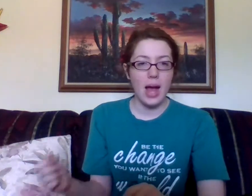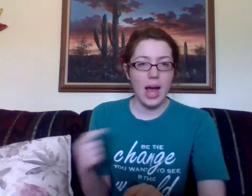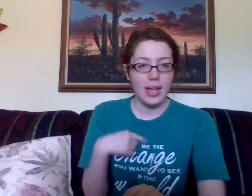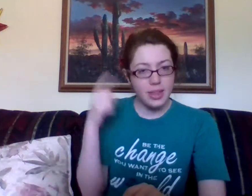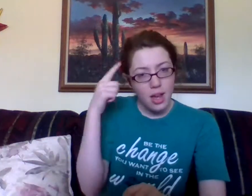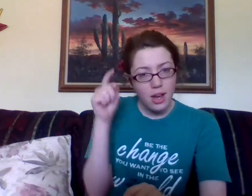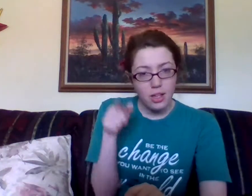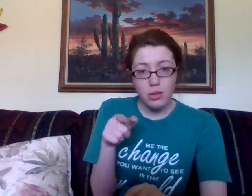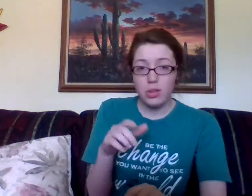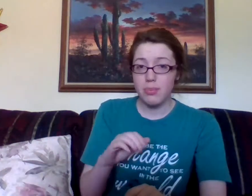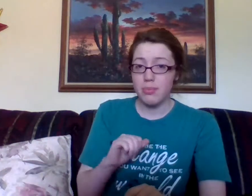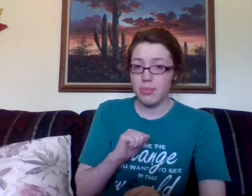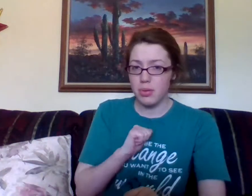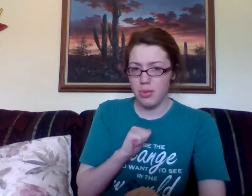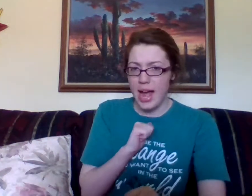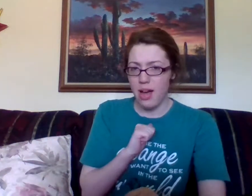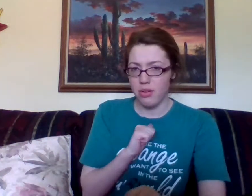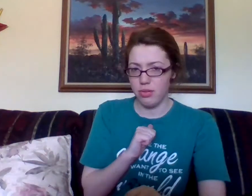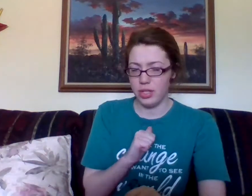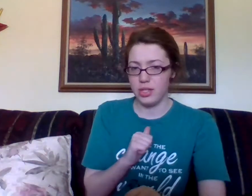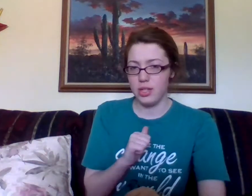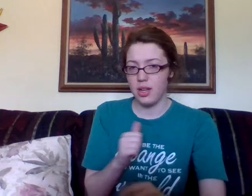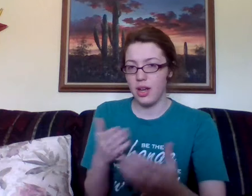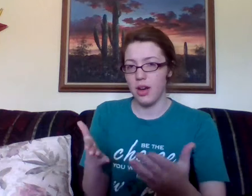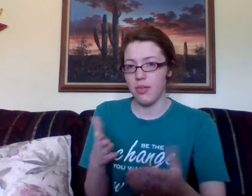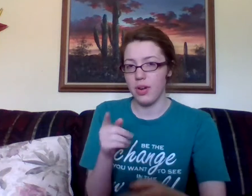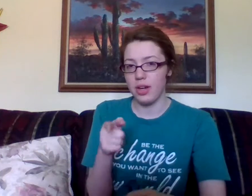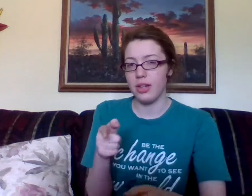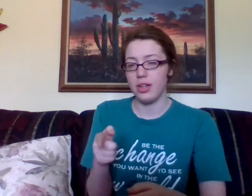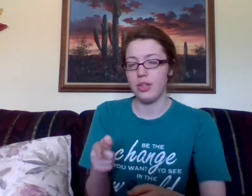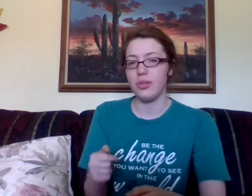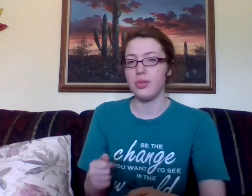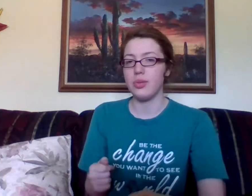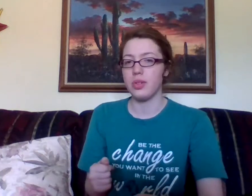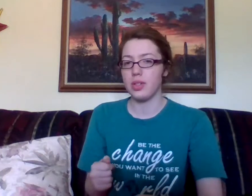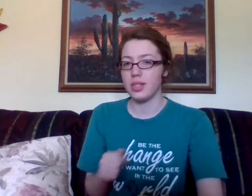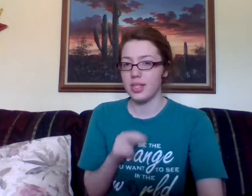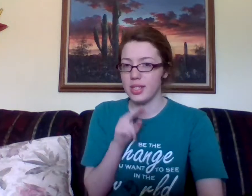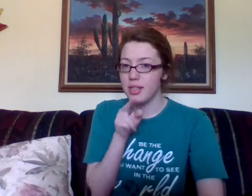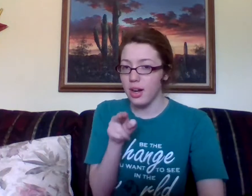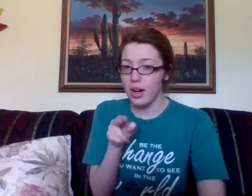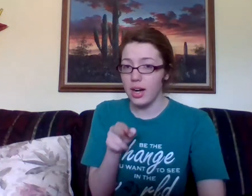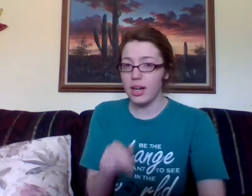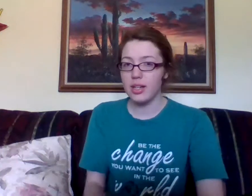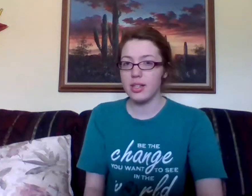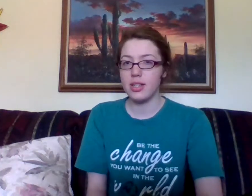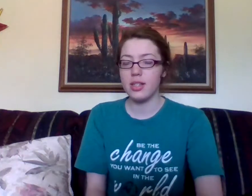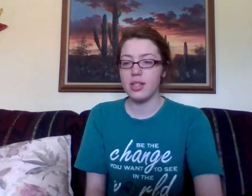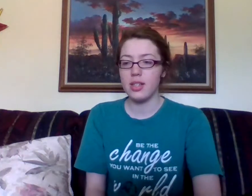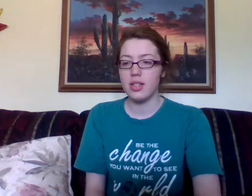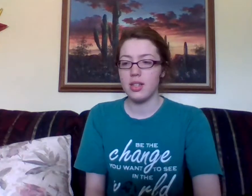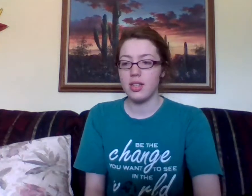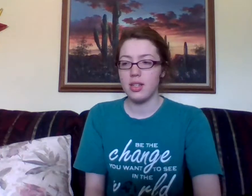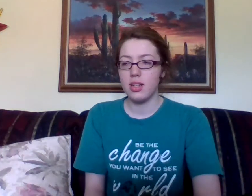I thought you were proud of what you are.